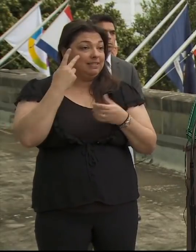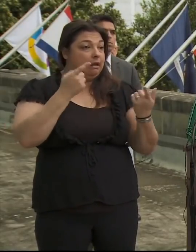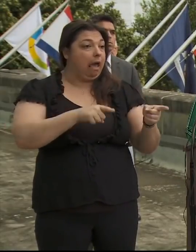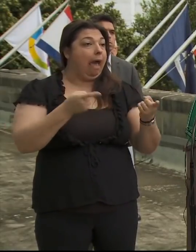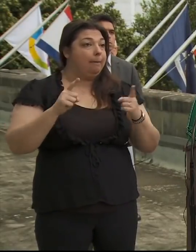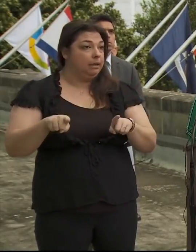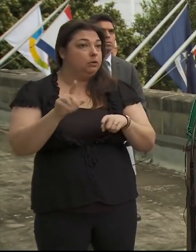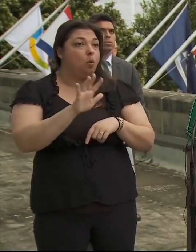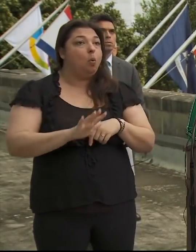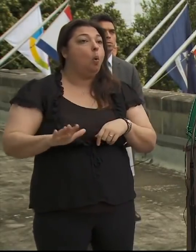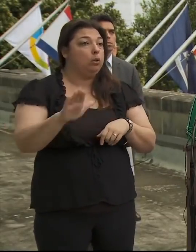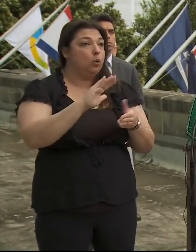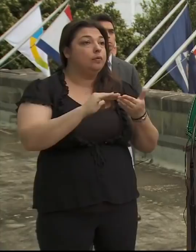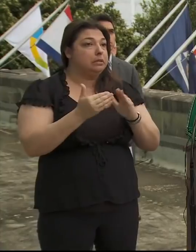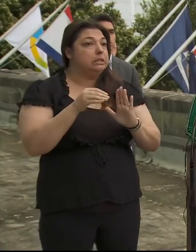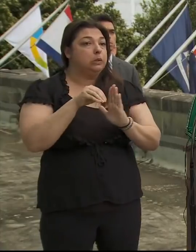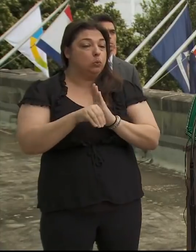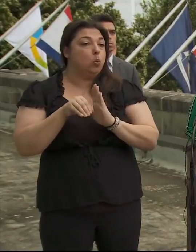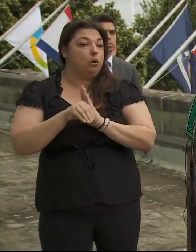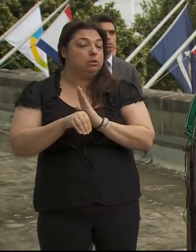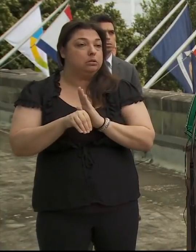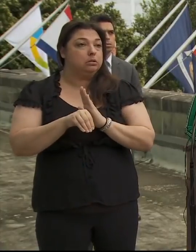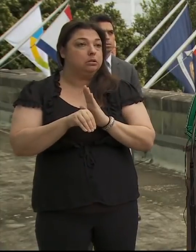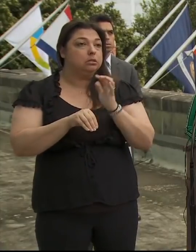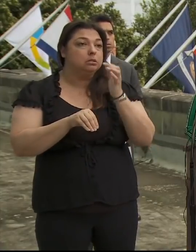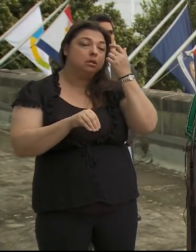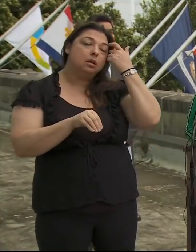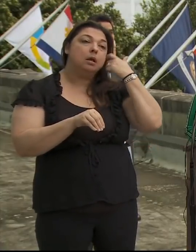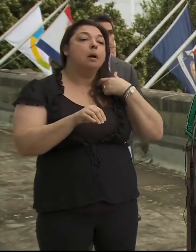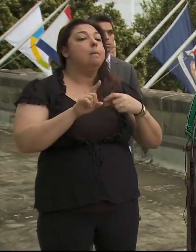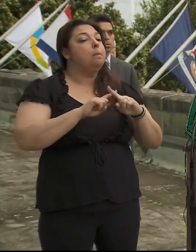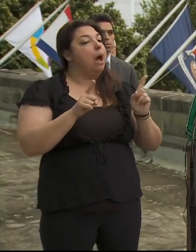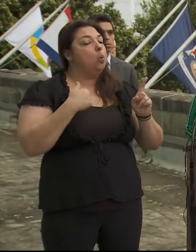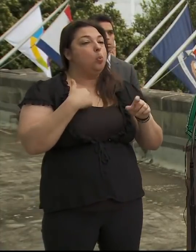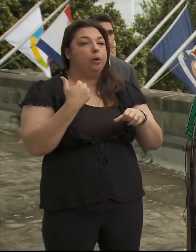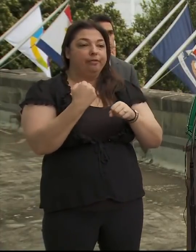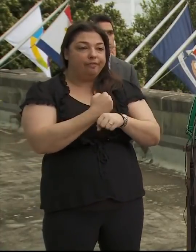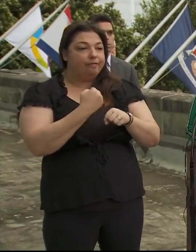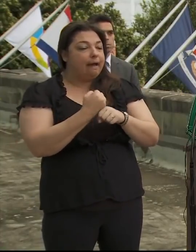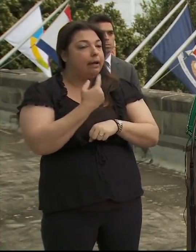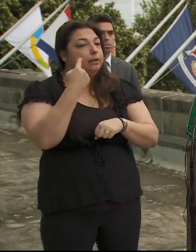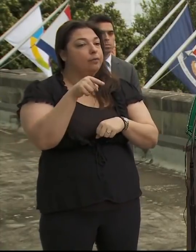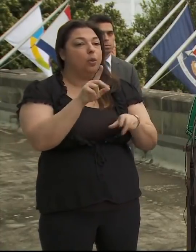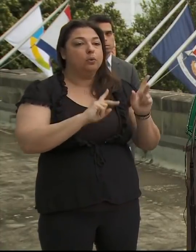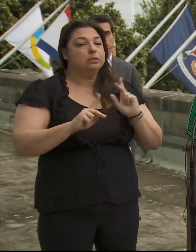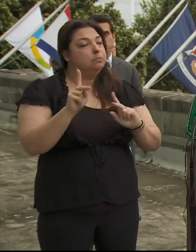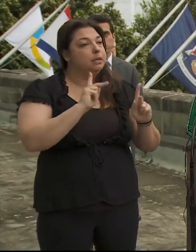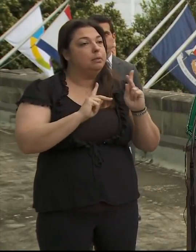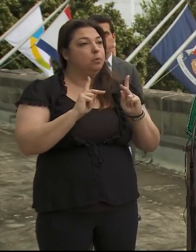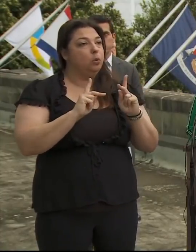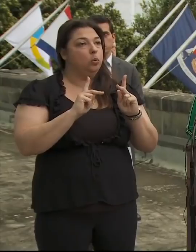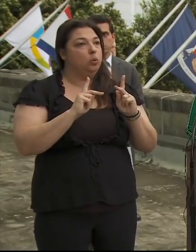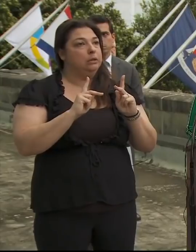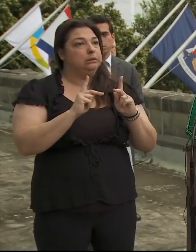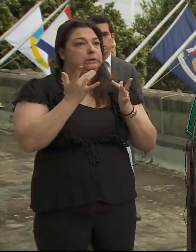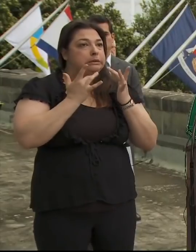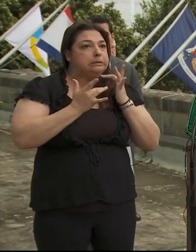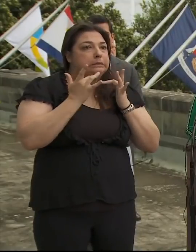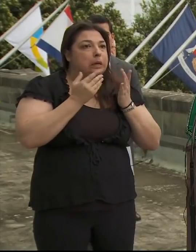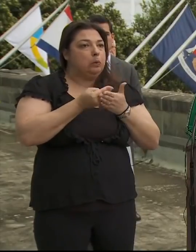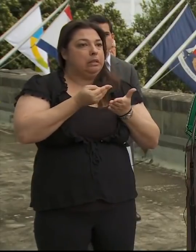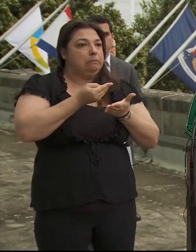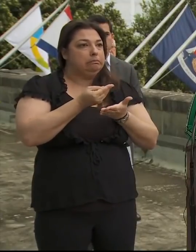happening throughout the city of New Orleans. But we're fighting again for those who are living paycheck to